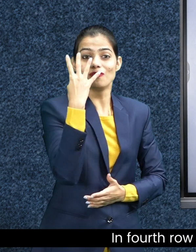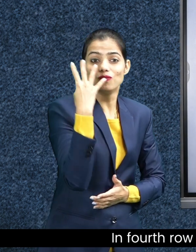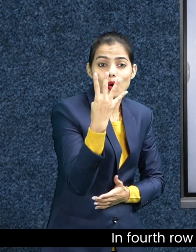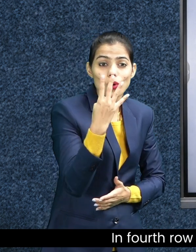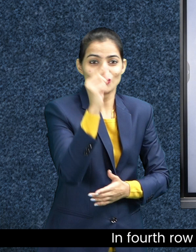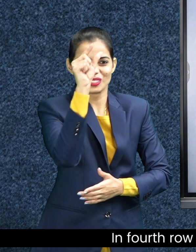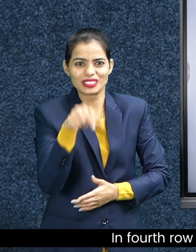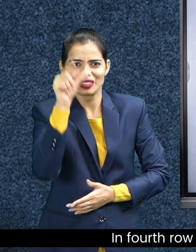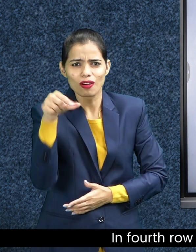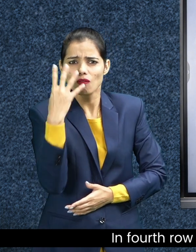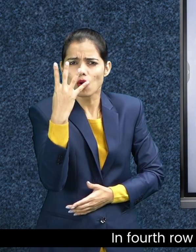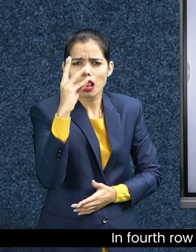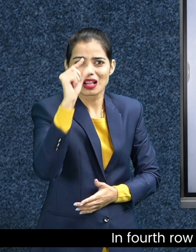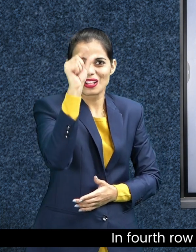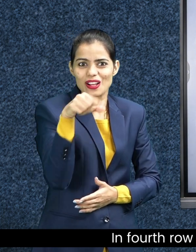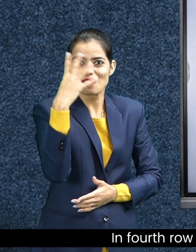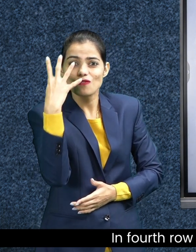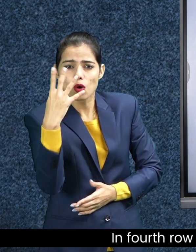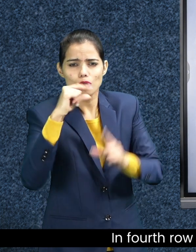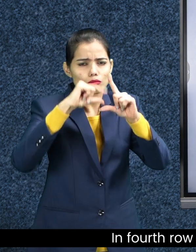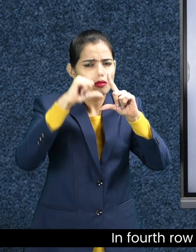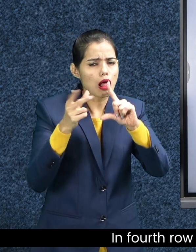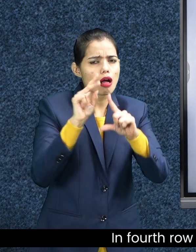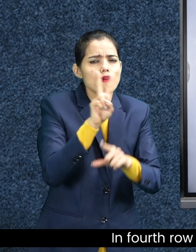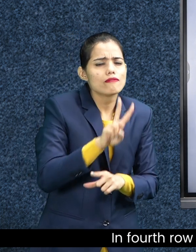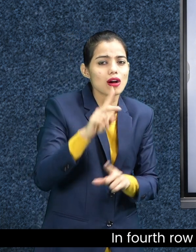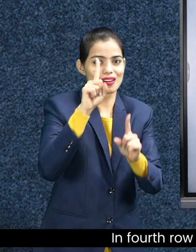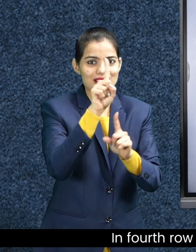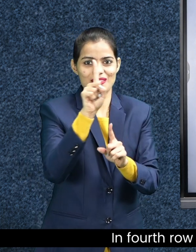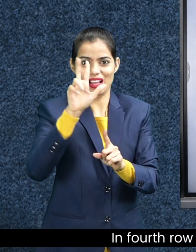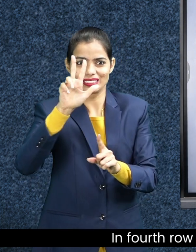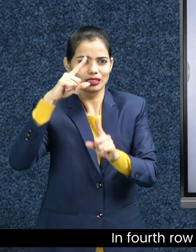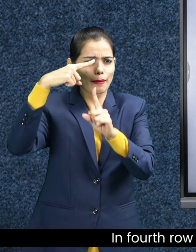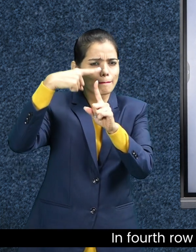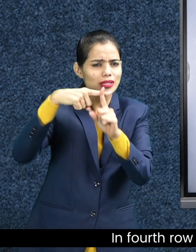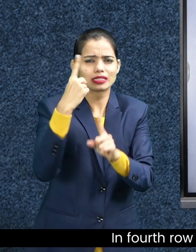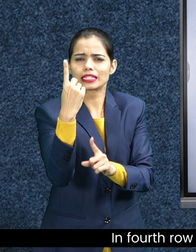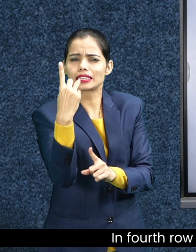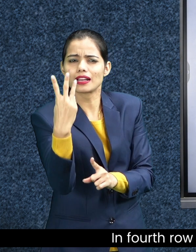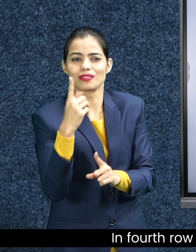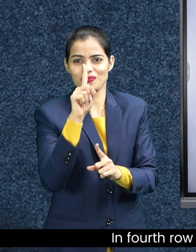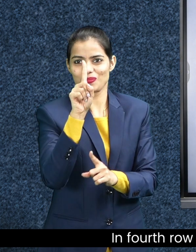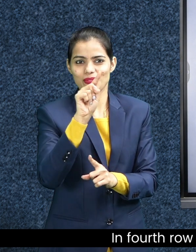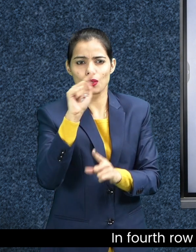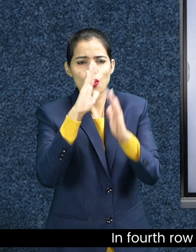In fourth row of cumulative frequency, the value is 118 plus 13 is equal to 131.